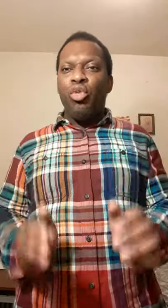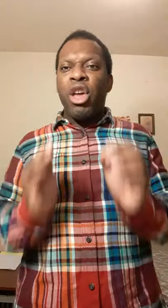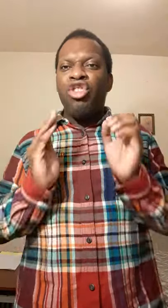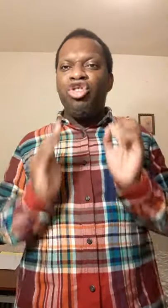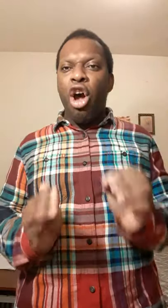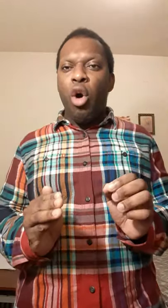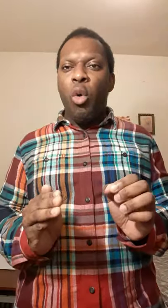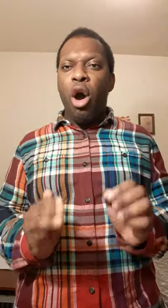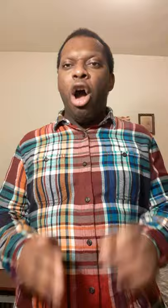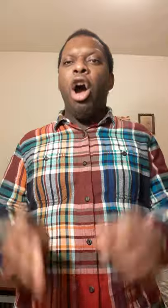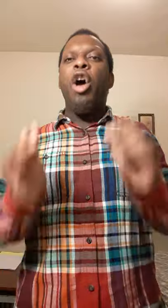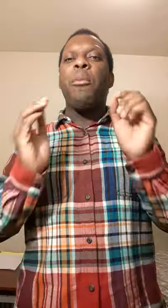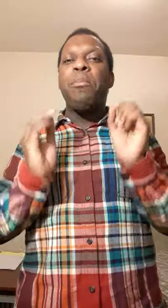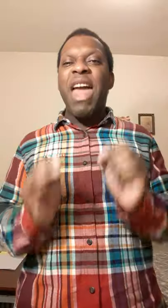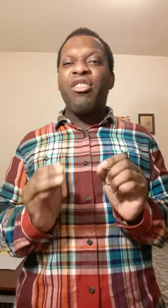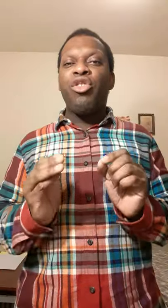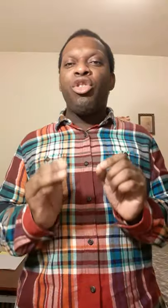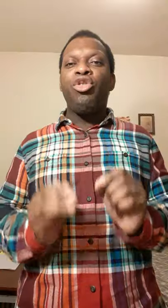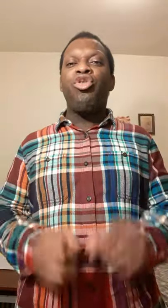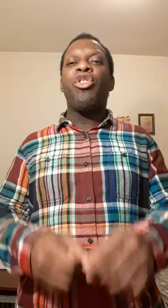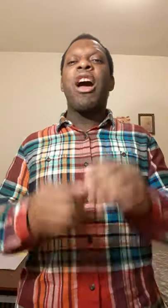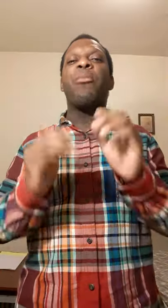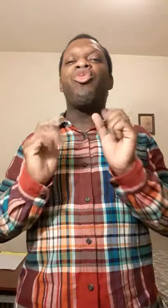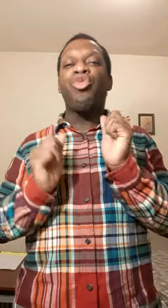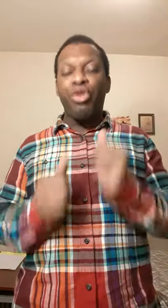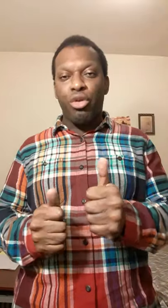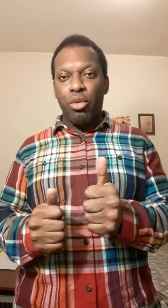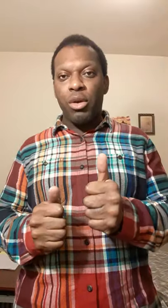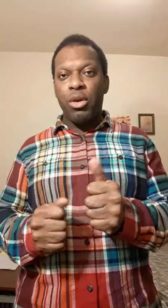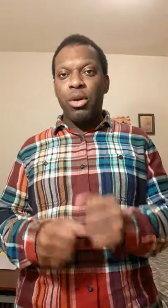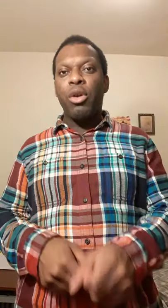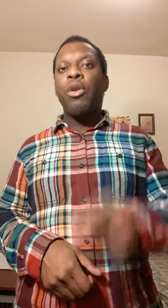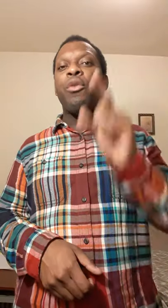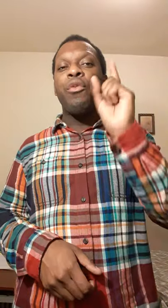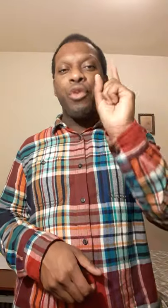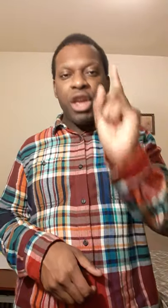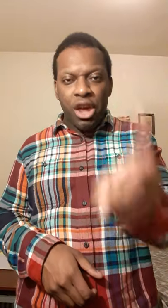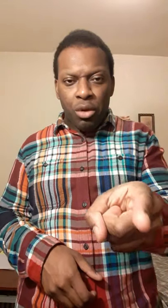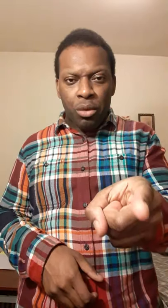know are meant to come true for you.